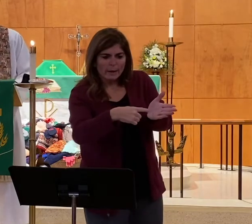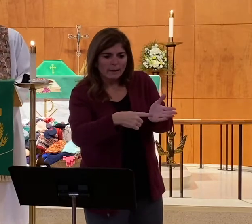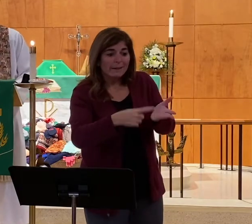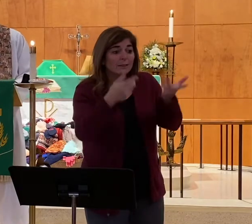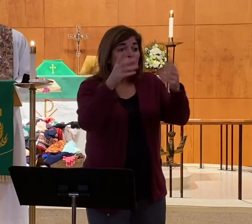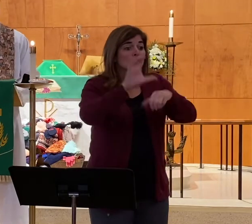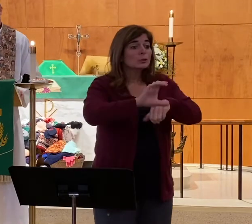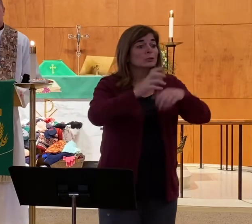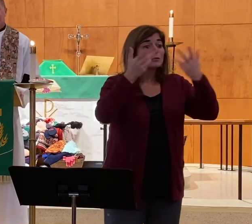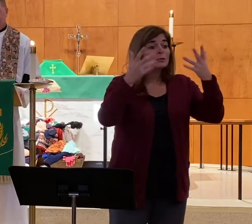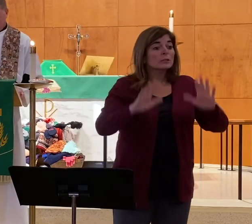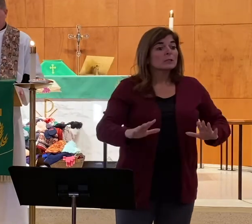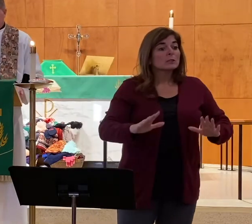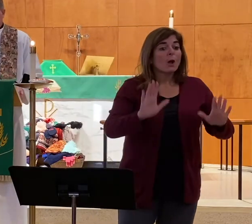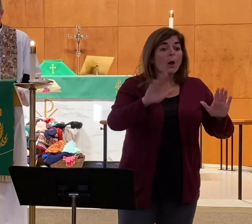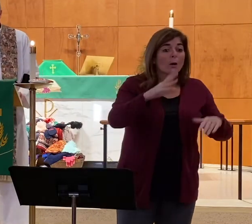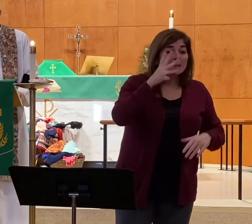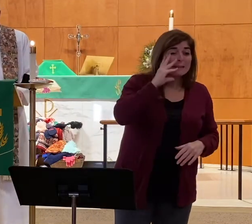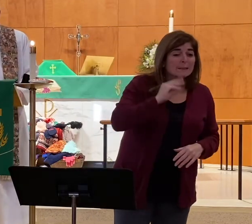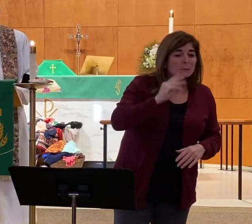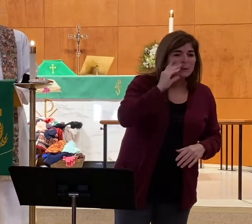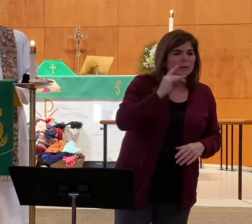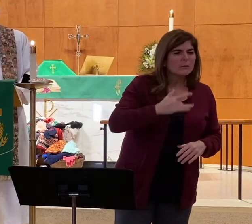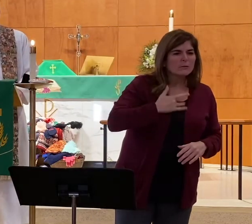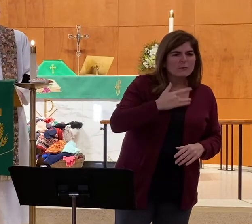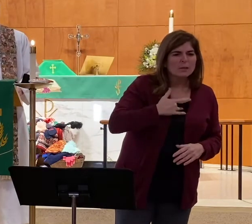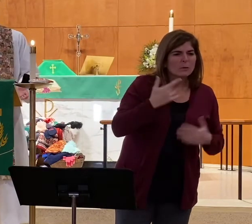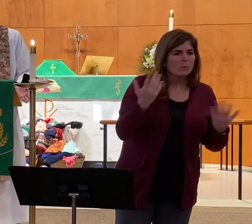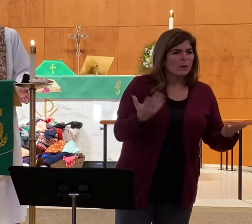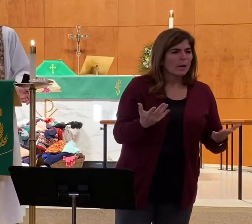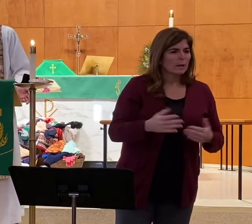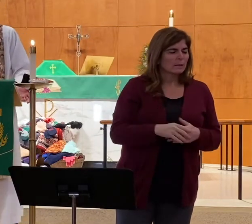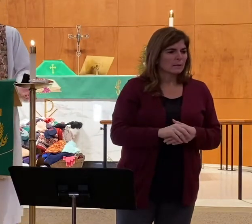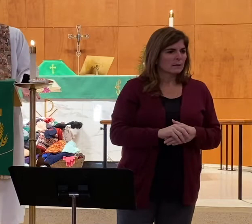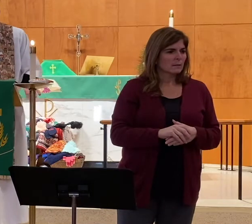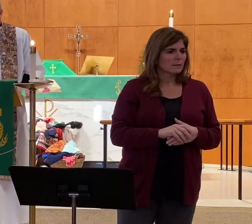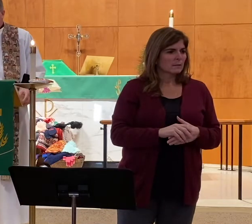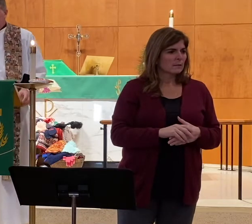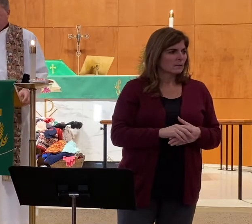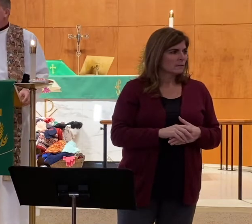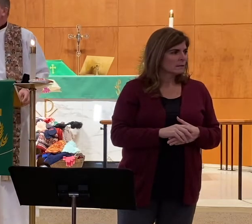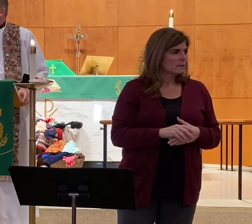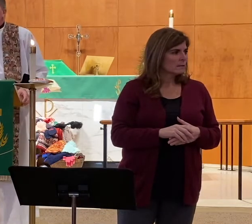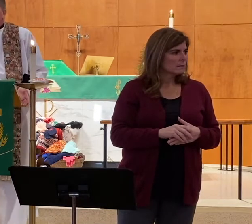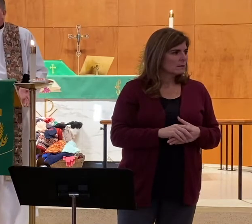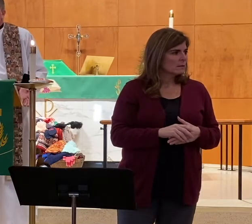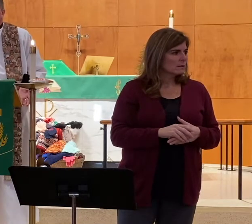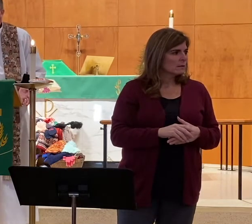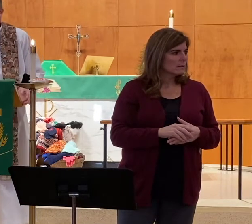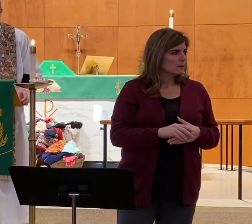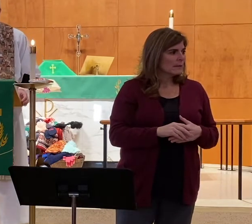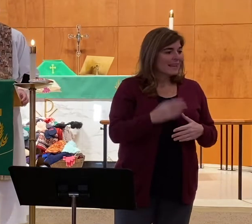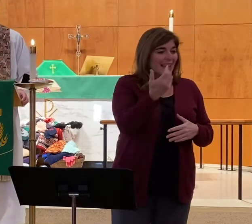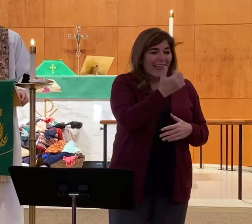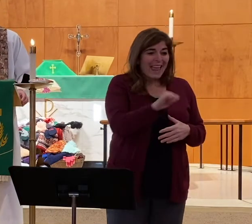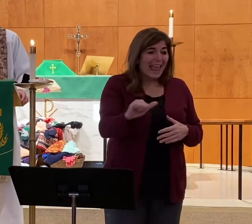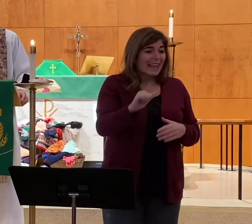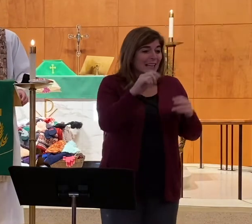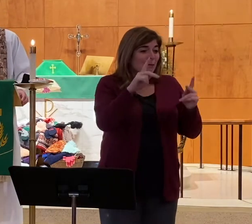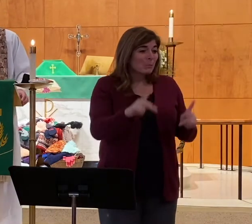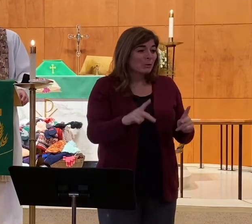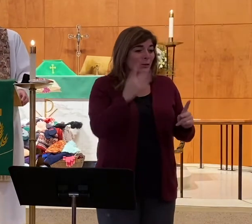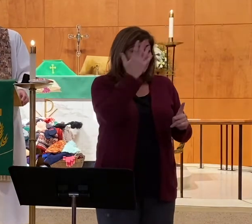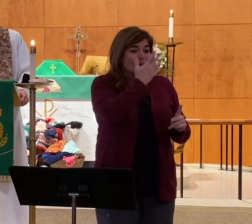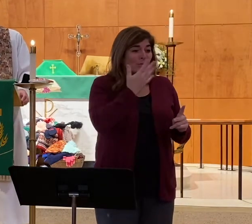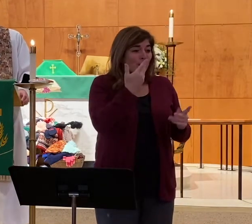afterwards about what they've experienced. These are things we all can do to any new face we see on a Sunday.